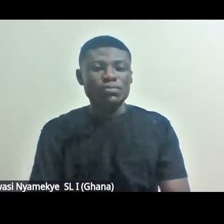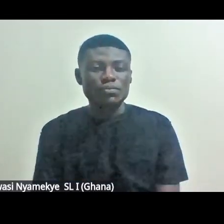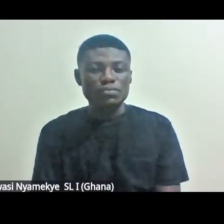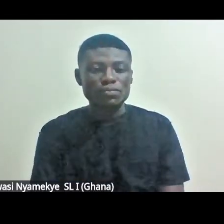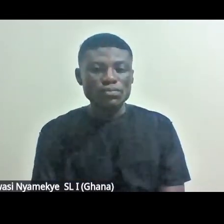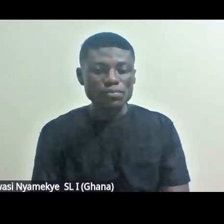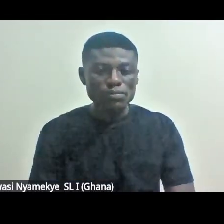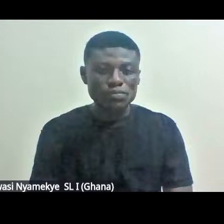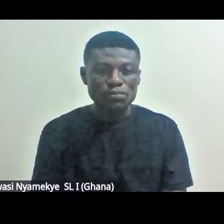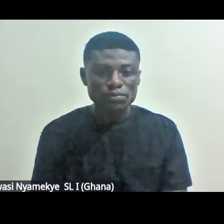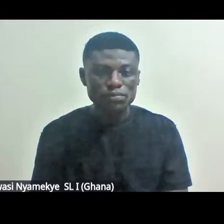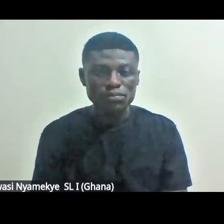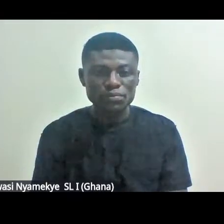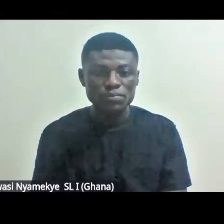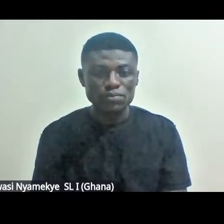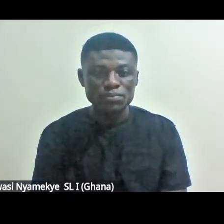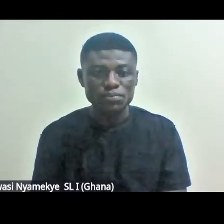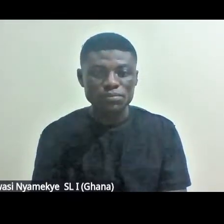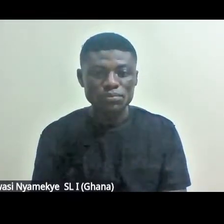Oop.